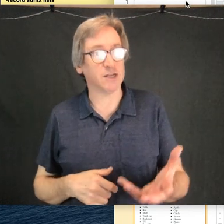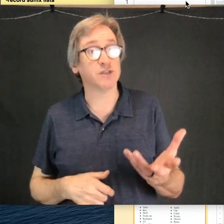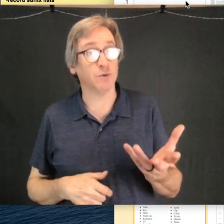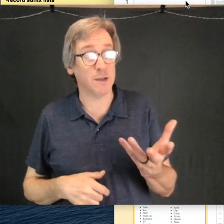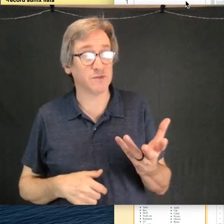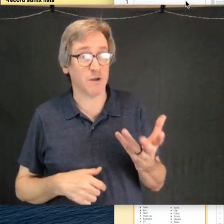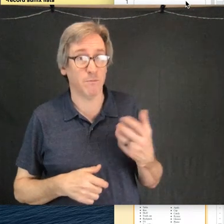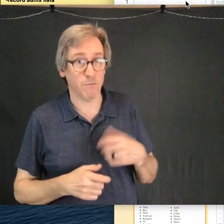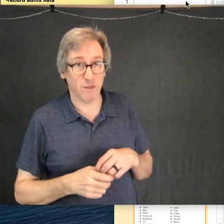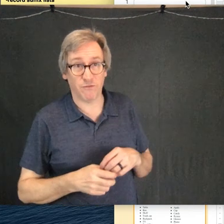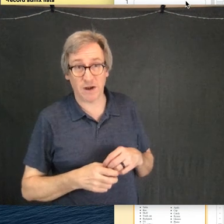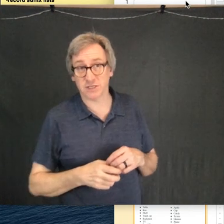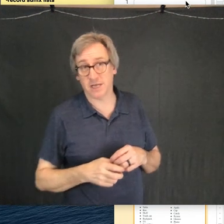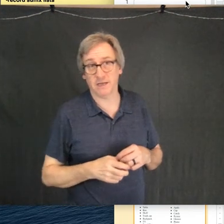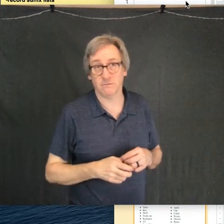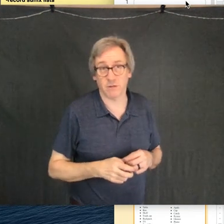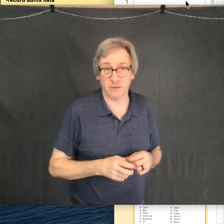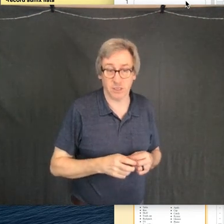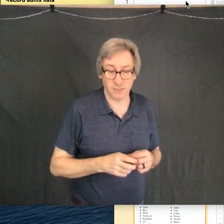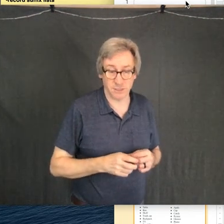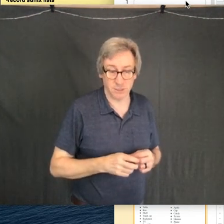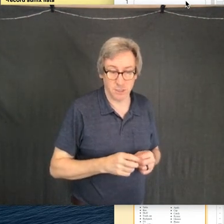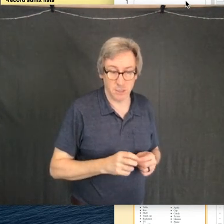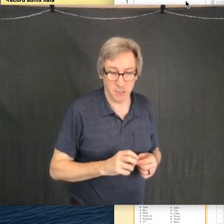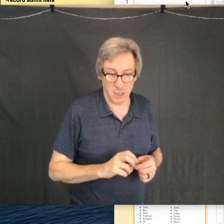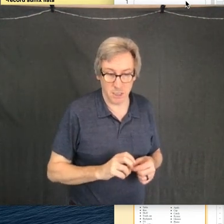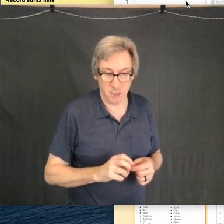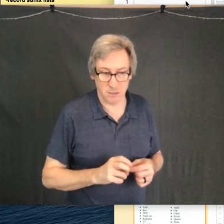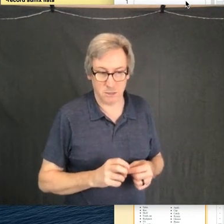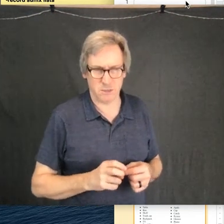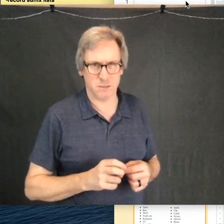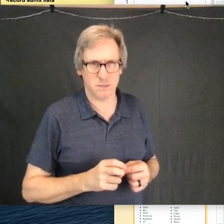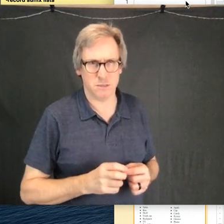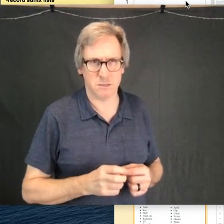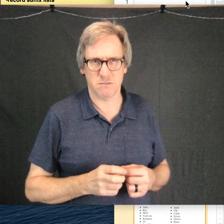Maybe that's also comes from the French sign, right? Because